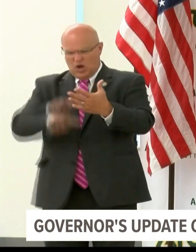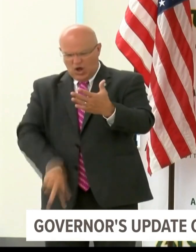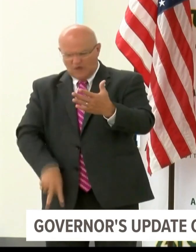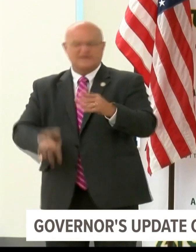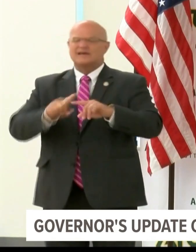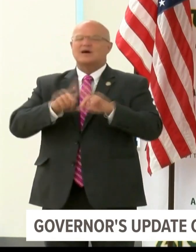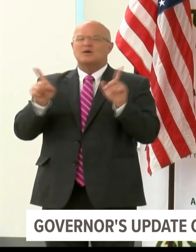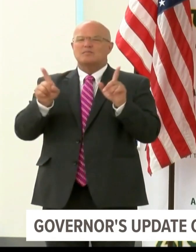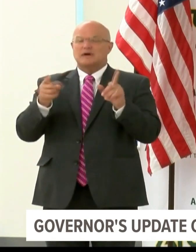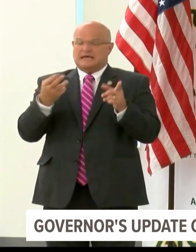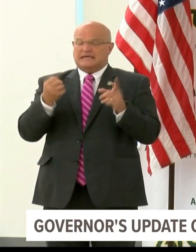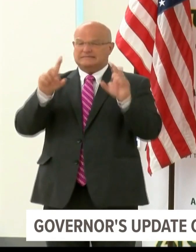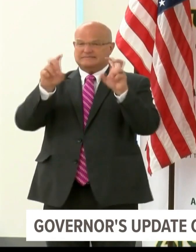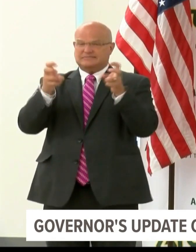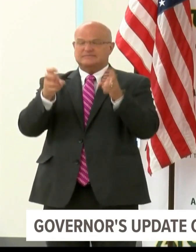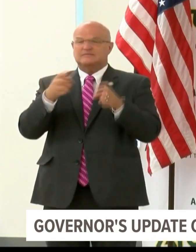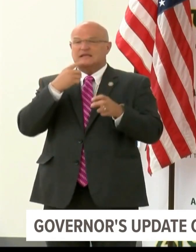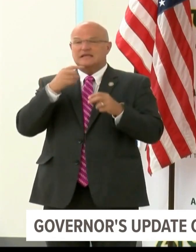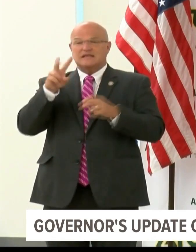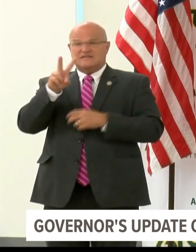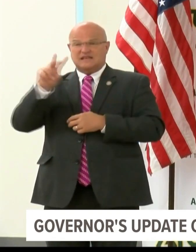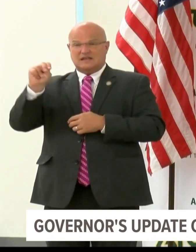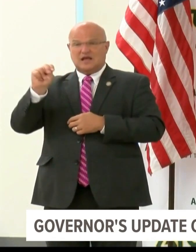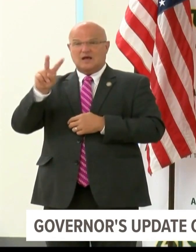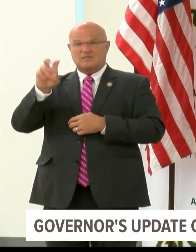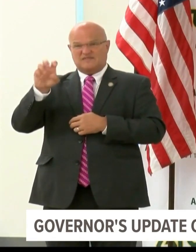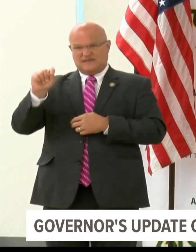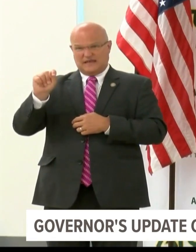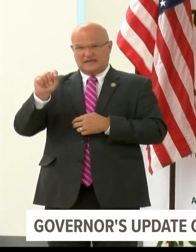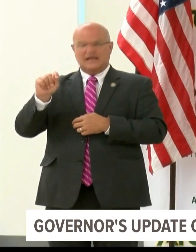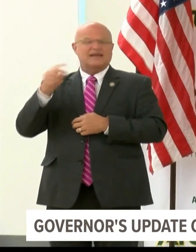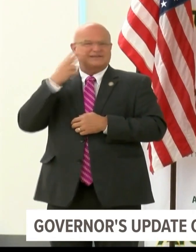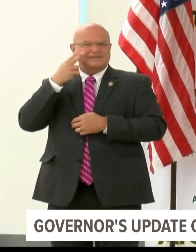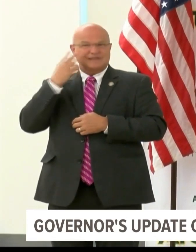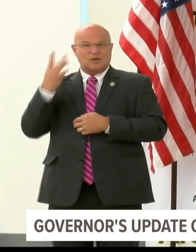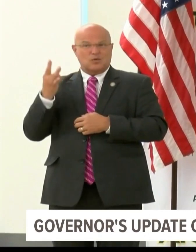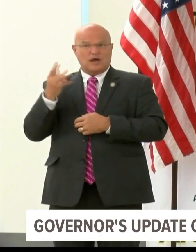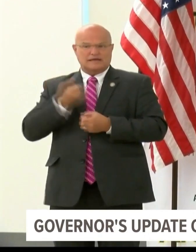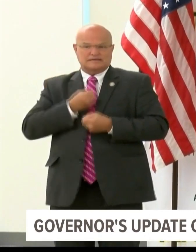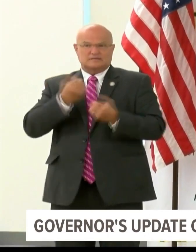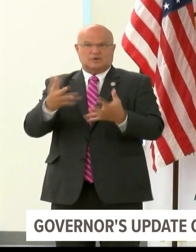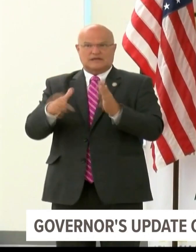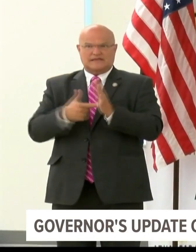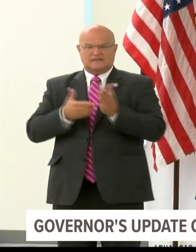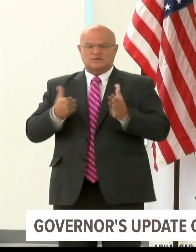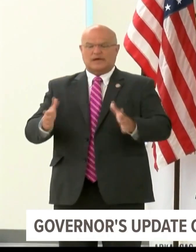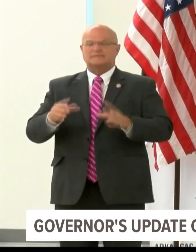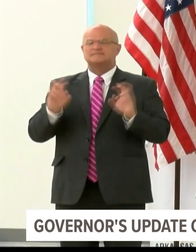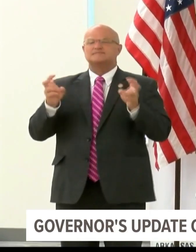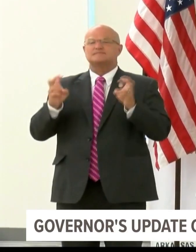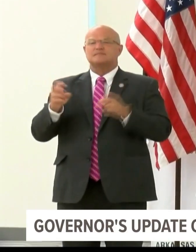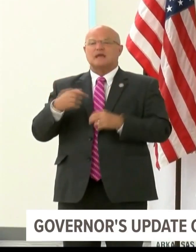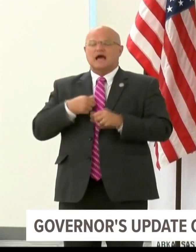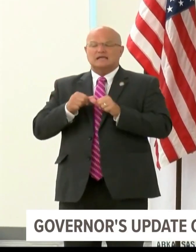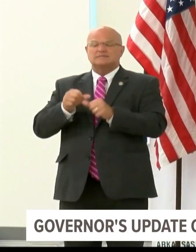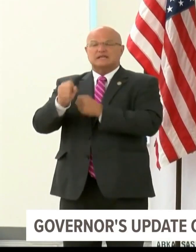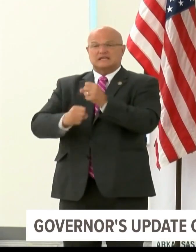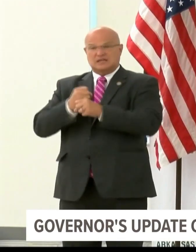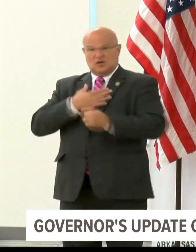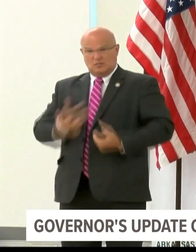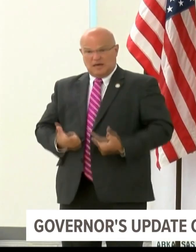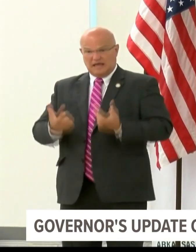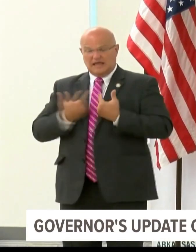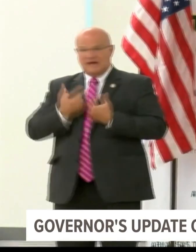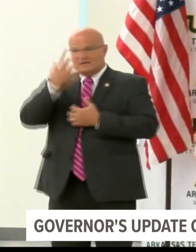but he said he's a Vietnam vet, and that's, you can see why he's expressing it this way. I spent a year of my